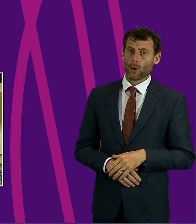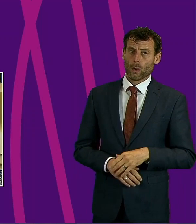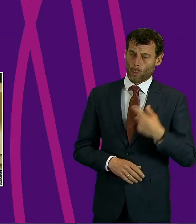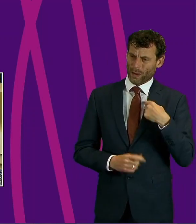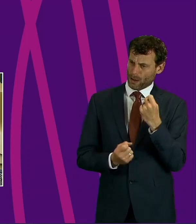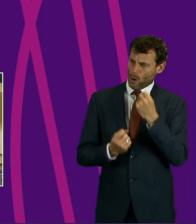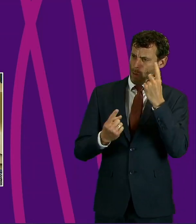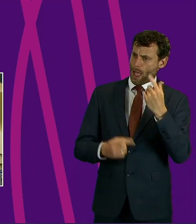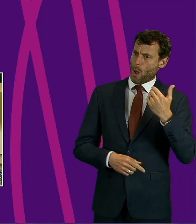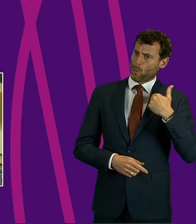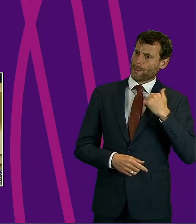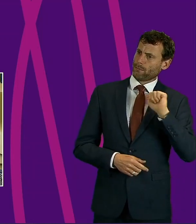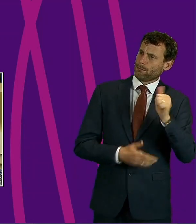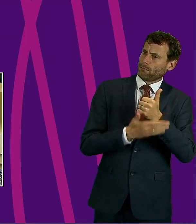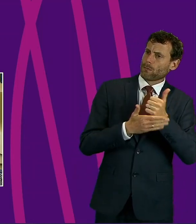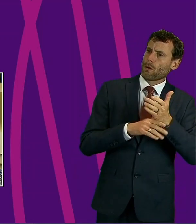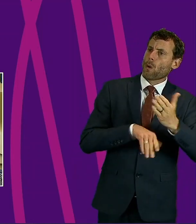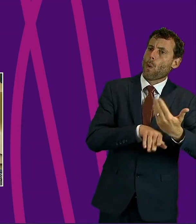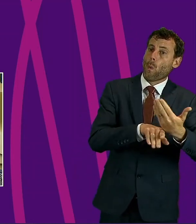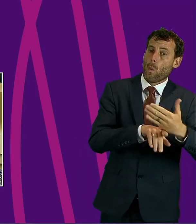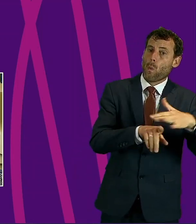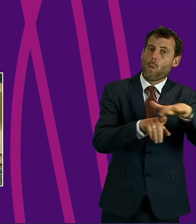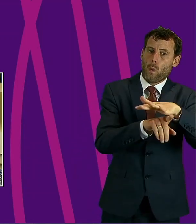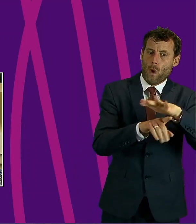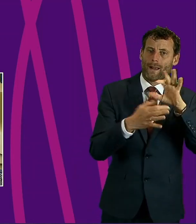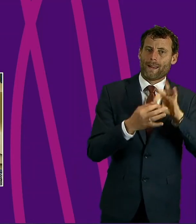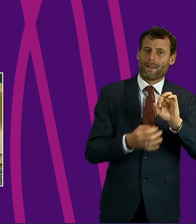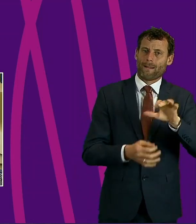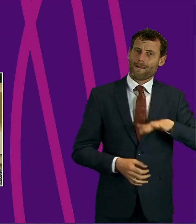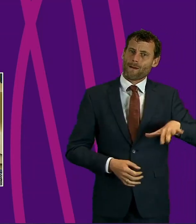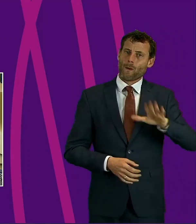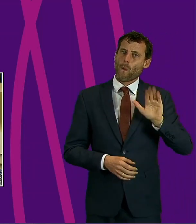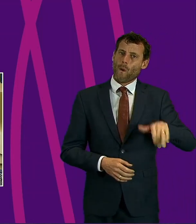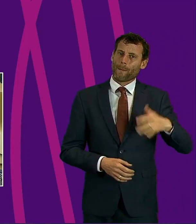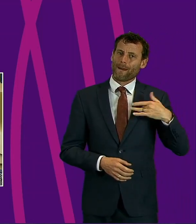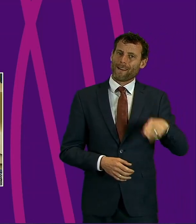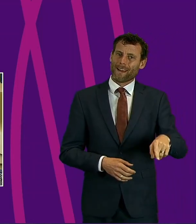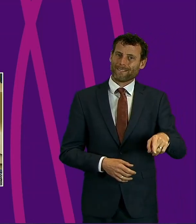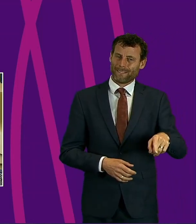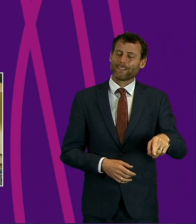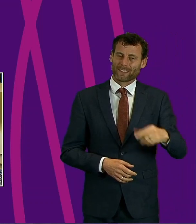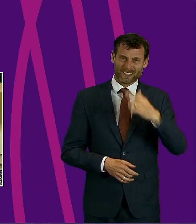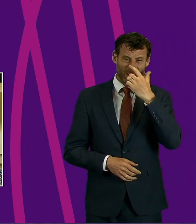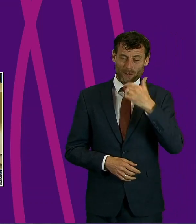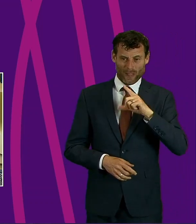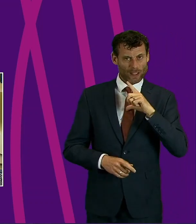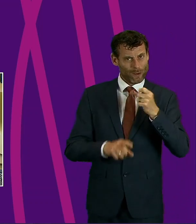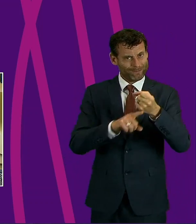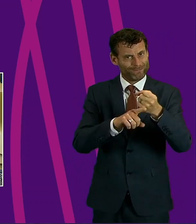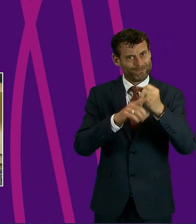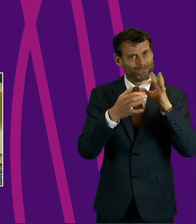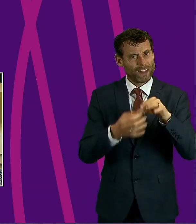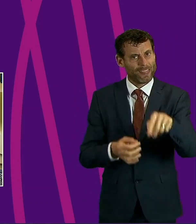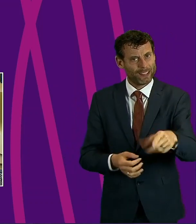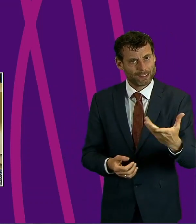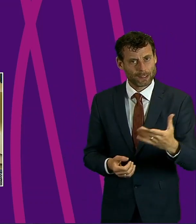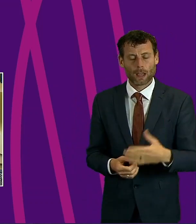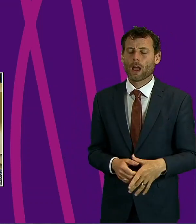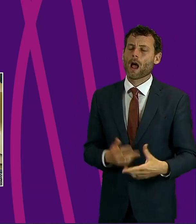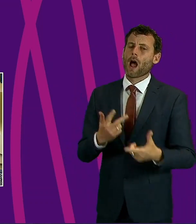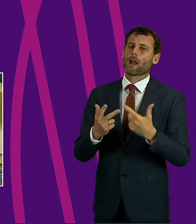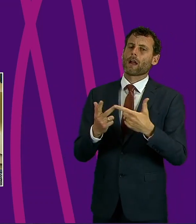see pay reflecting what they do, although I still think we have to go further than that. It's also why, for example, seeing